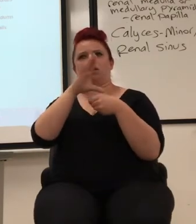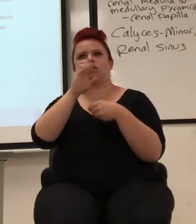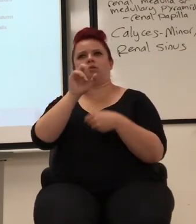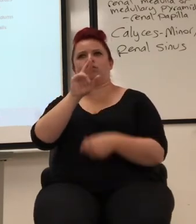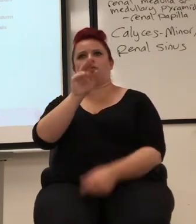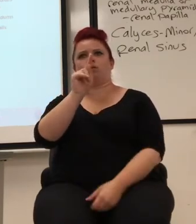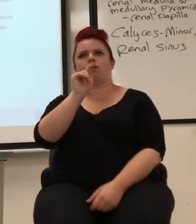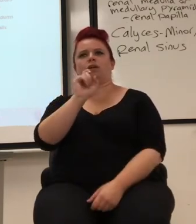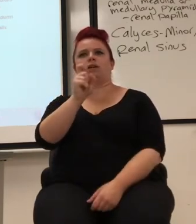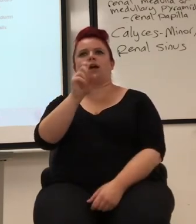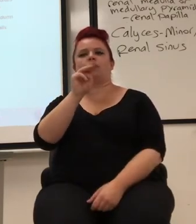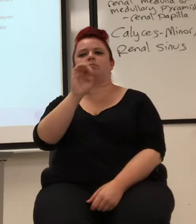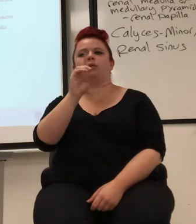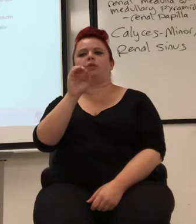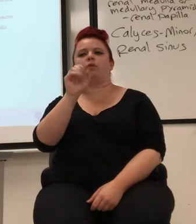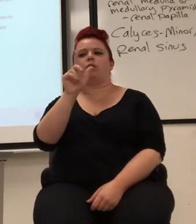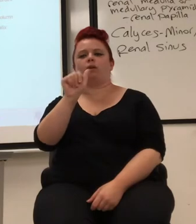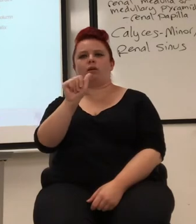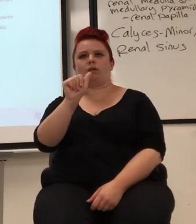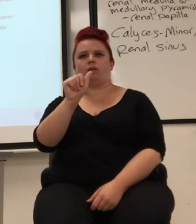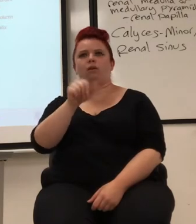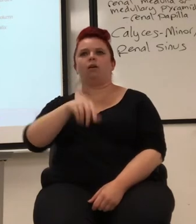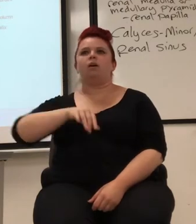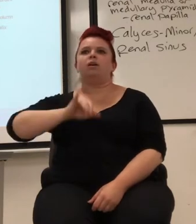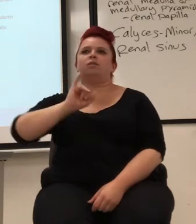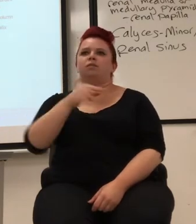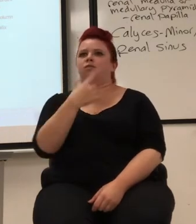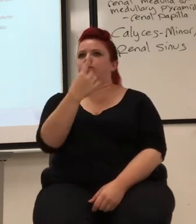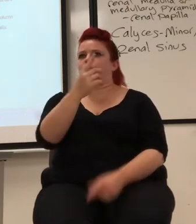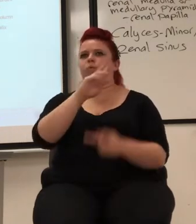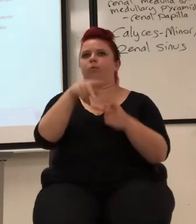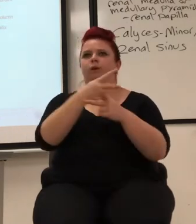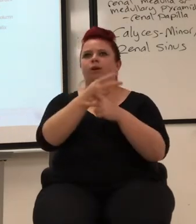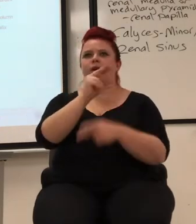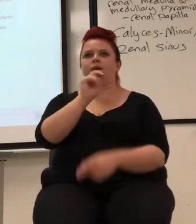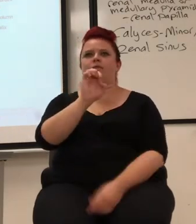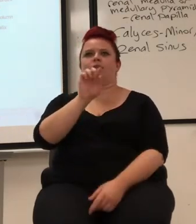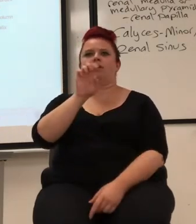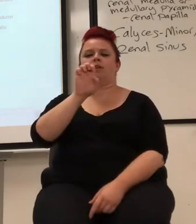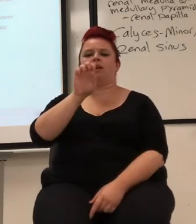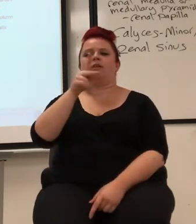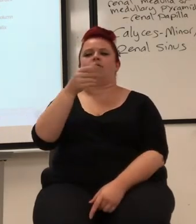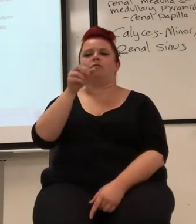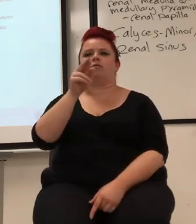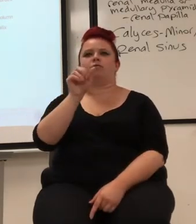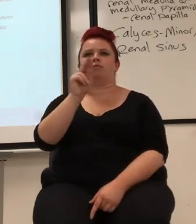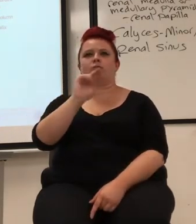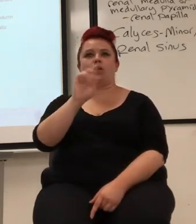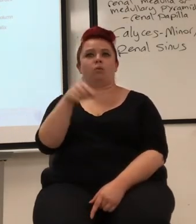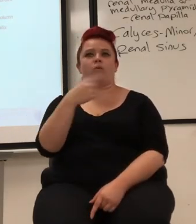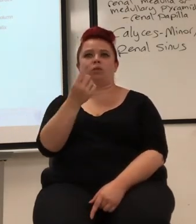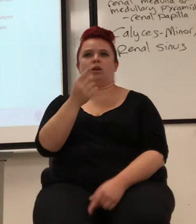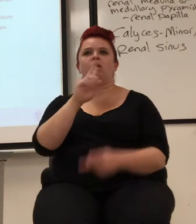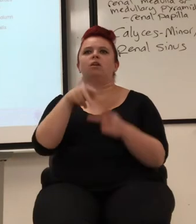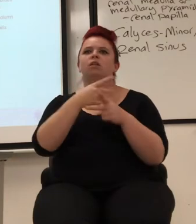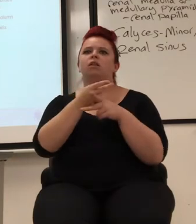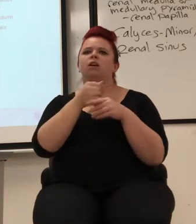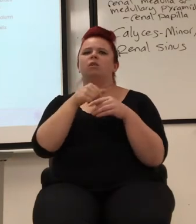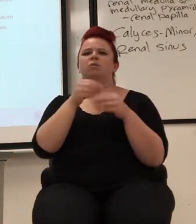cortex medulla. Now, this is one kind of nephron. The kind of nephron where it's kind of at the